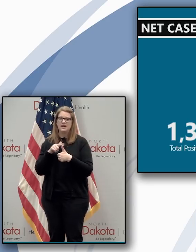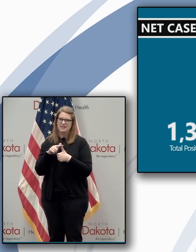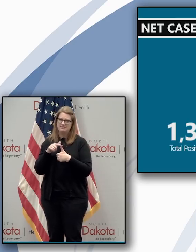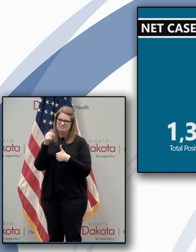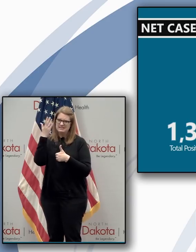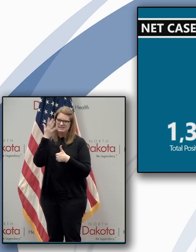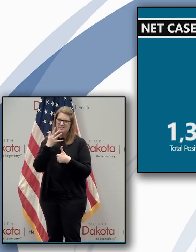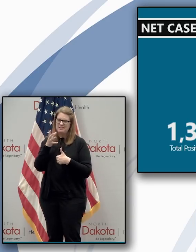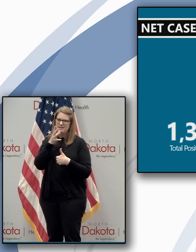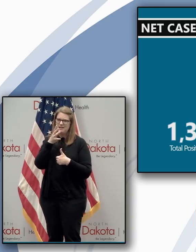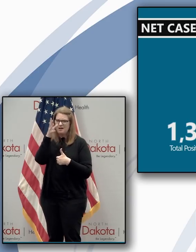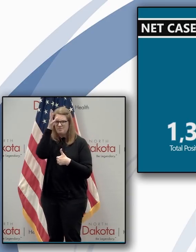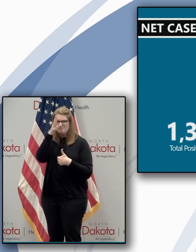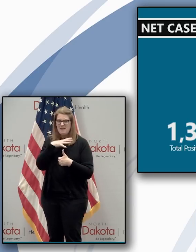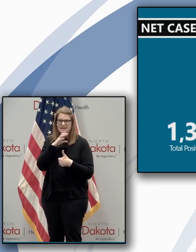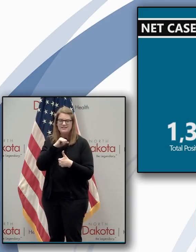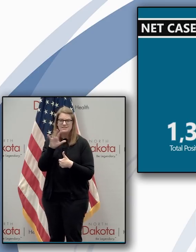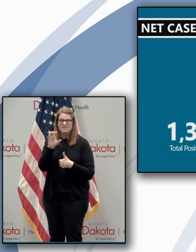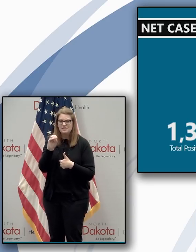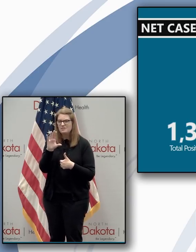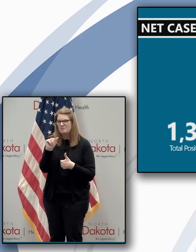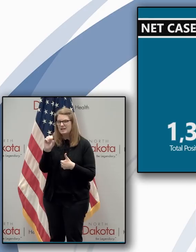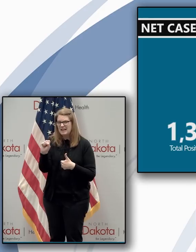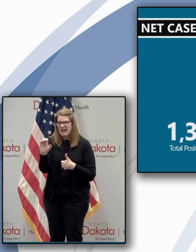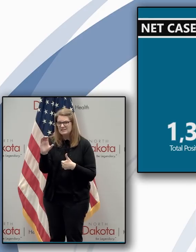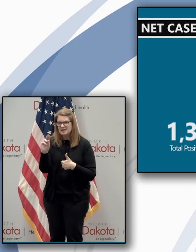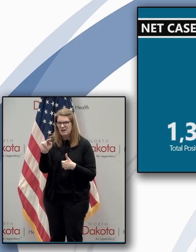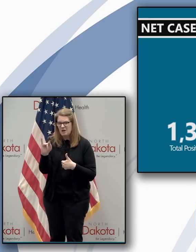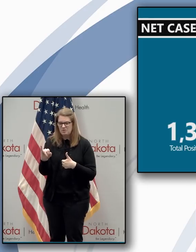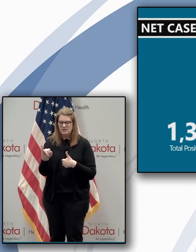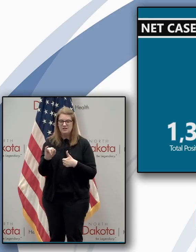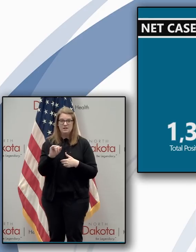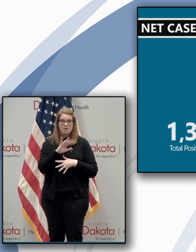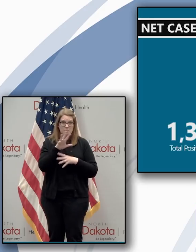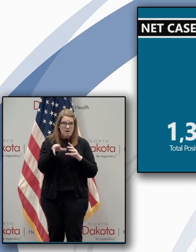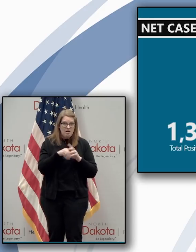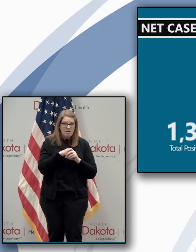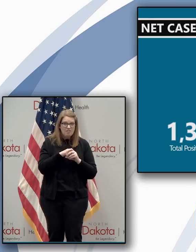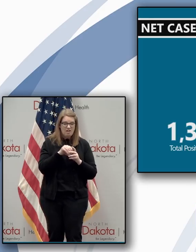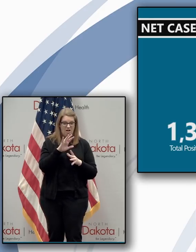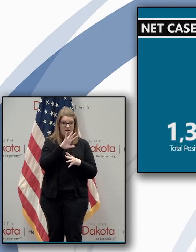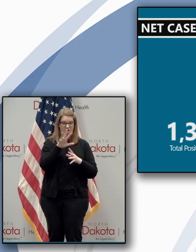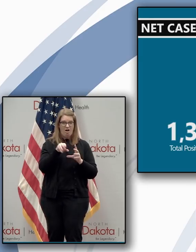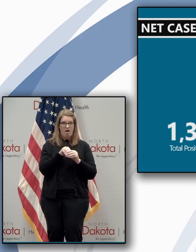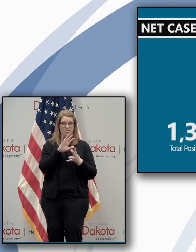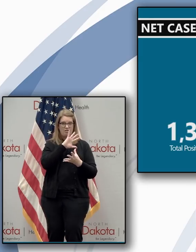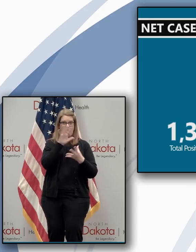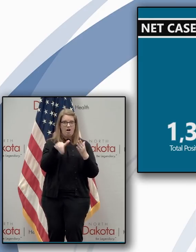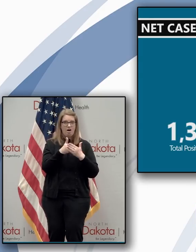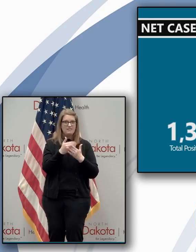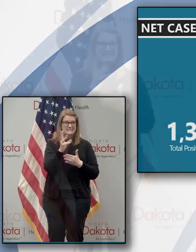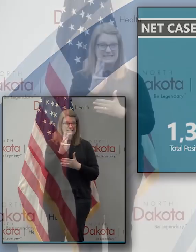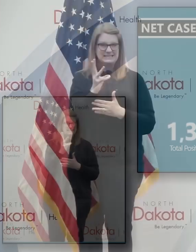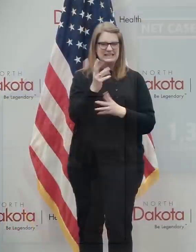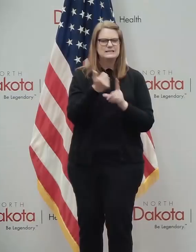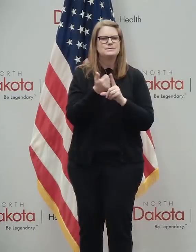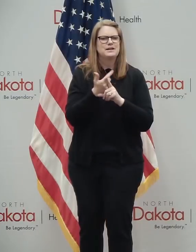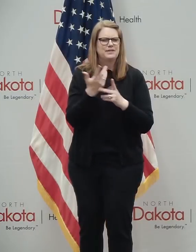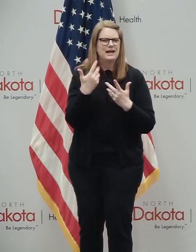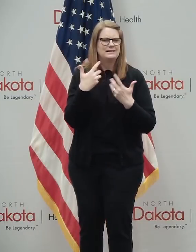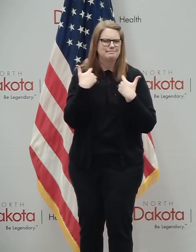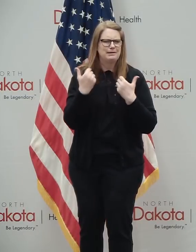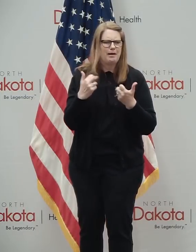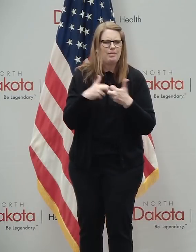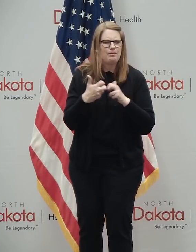man in his 50s from Cass County. But all 6 of those individuals had underlying health conditions, and again, as always, from the